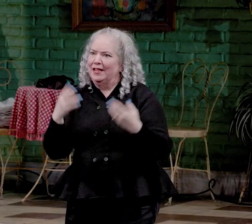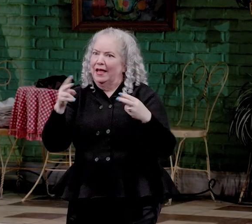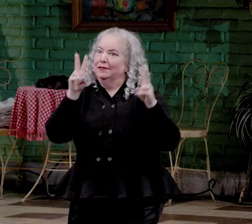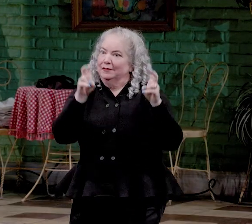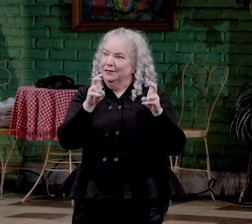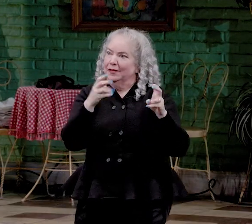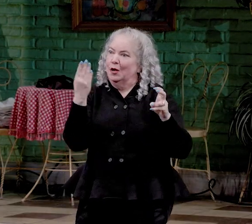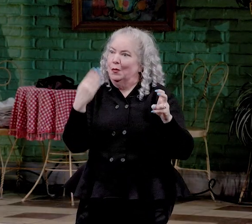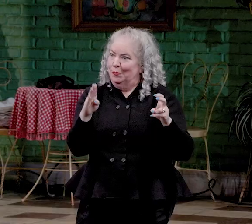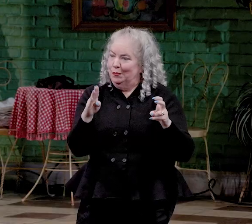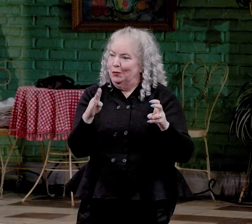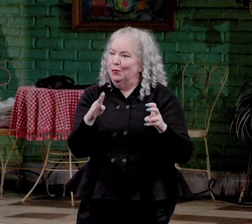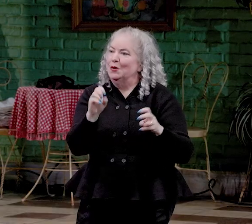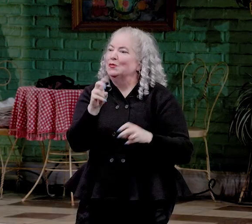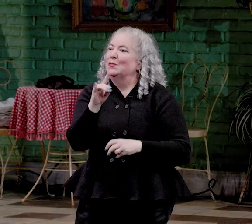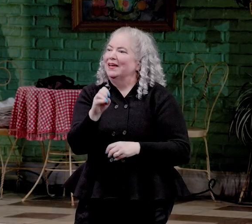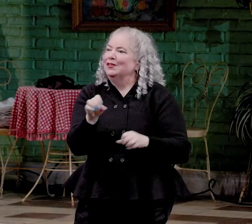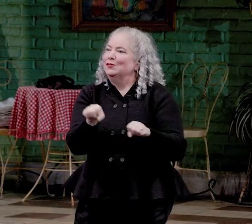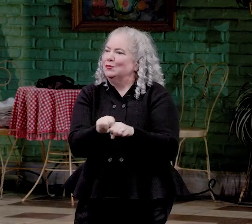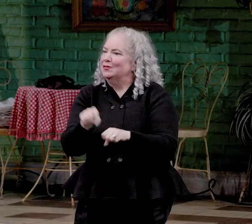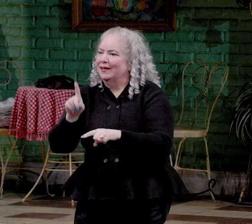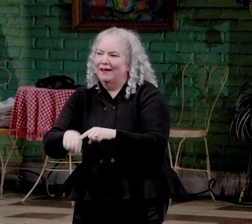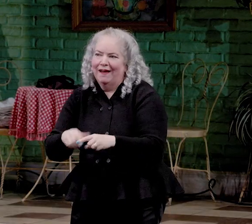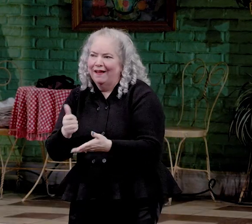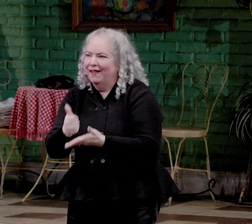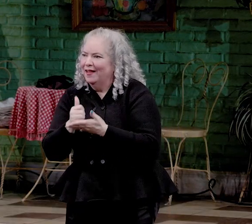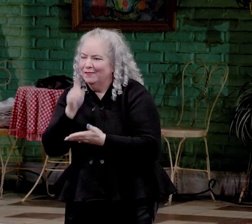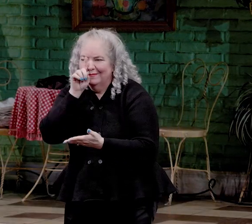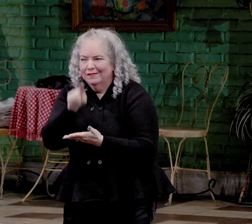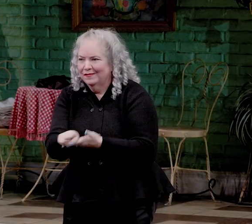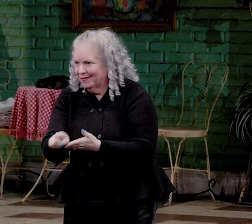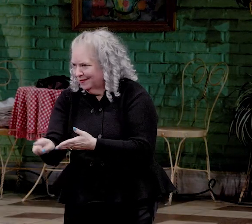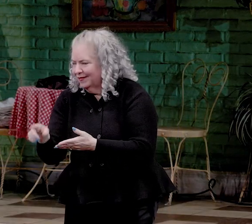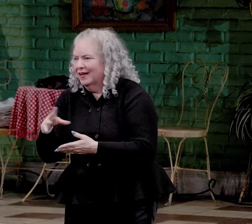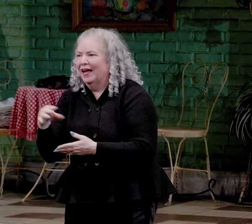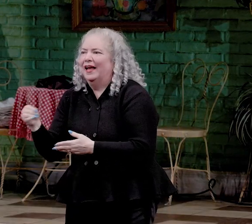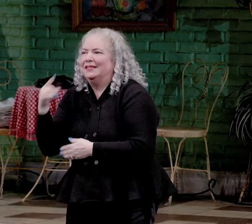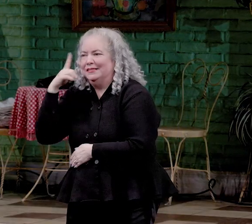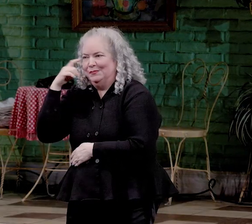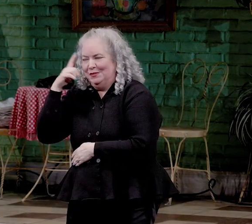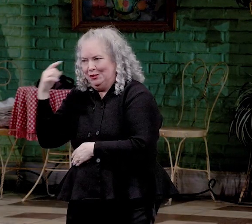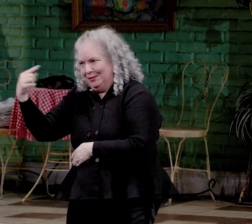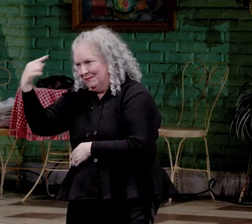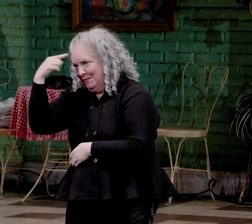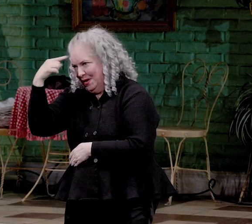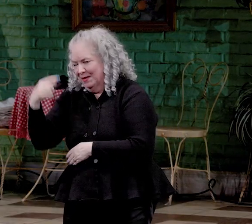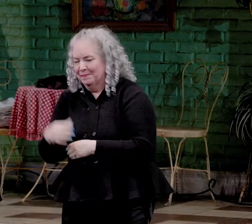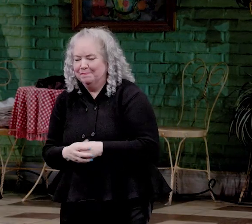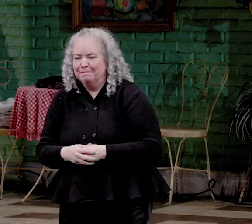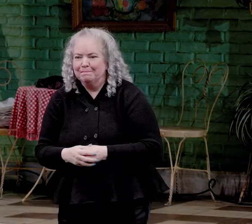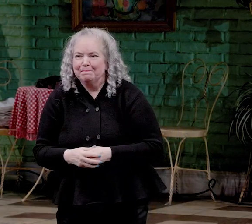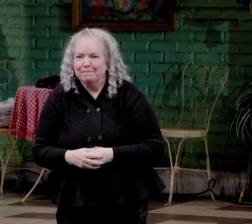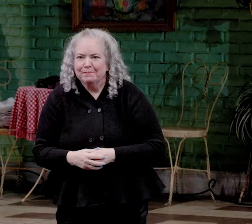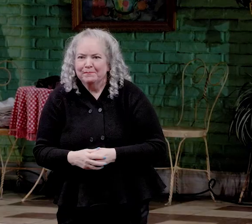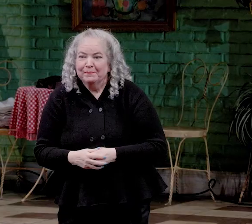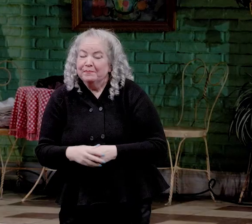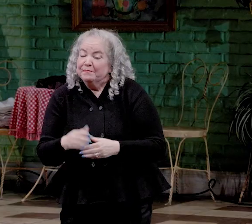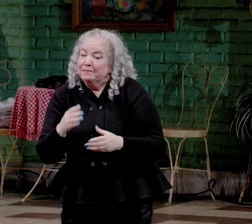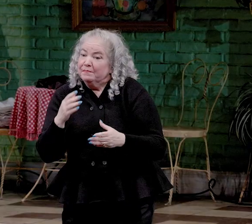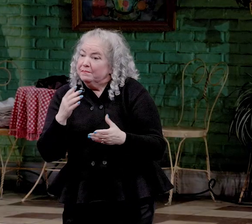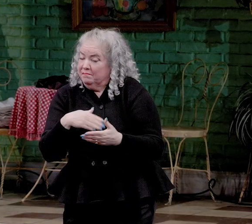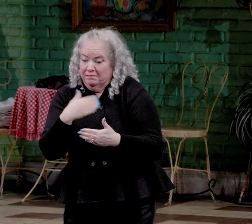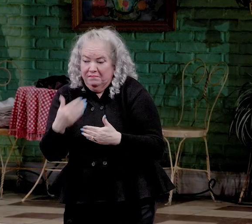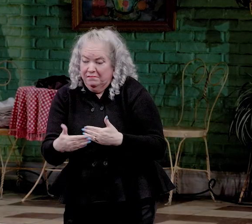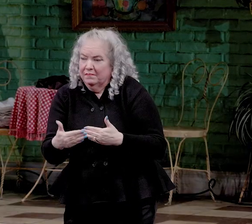Shoes, Can't Help Falling in Love, That's All Right Mama, and Suspicious Minds. Then, in an